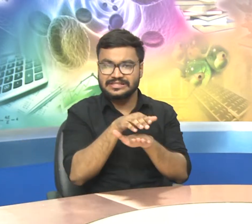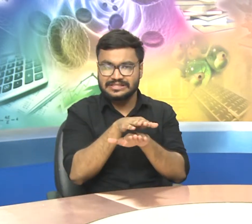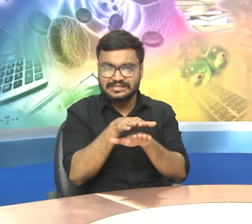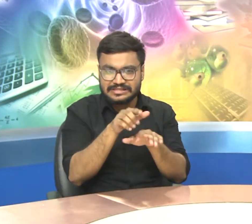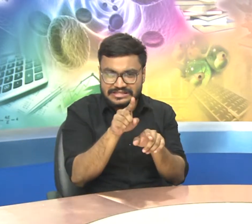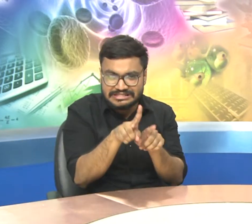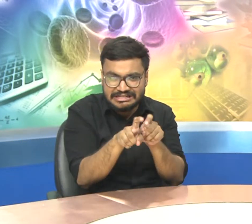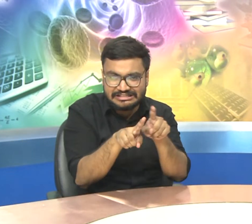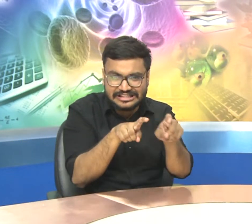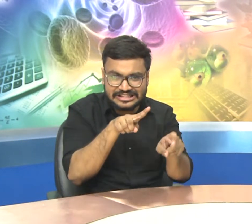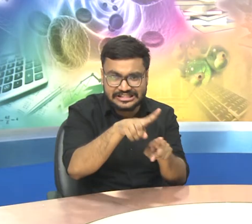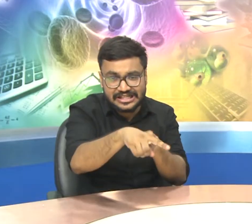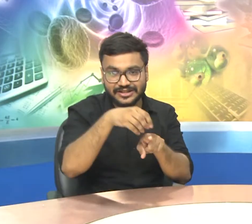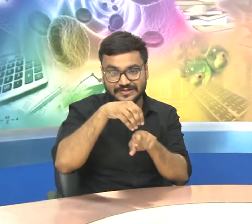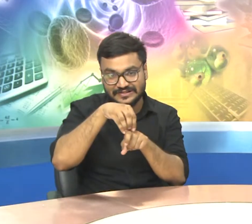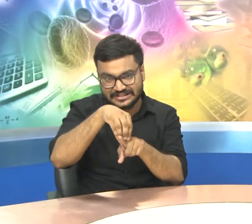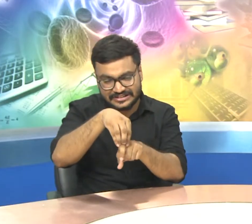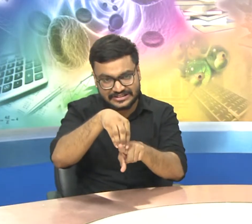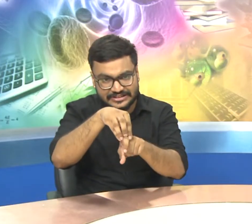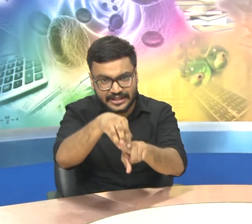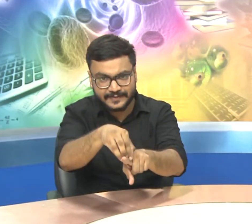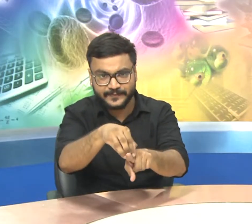In primary consumers are